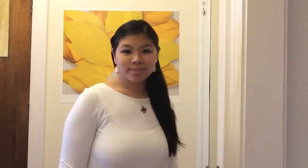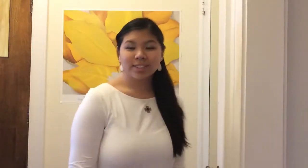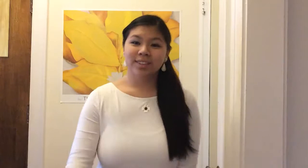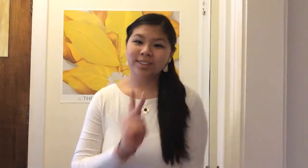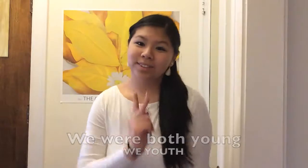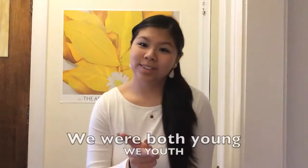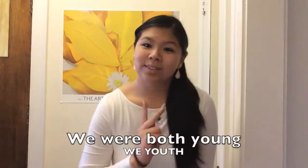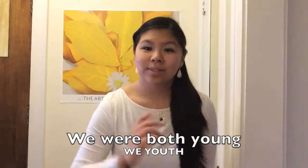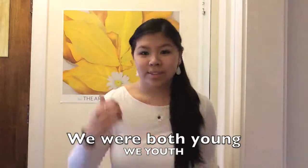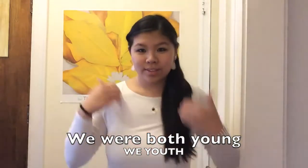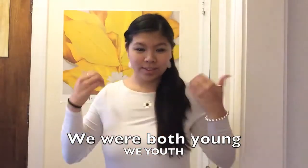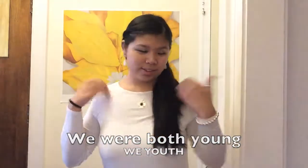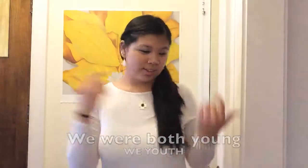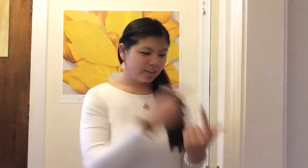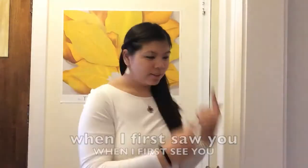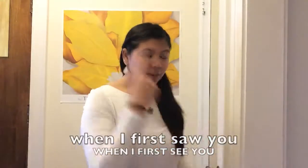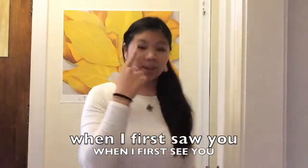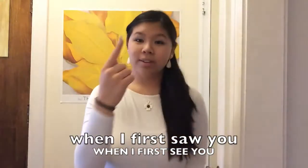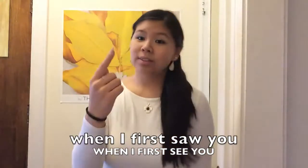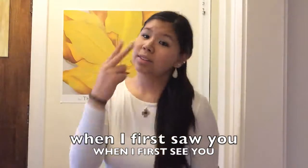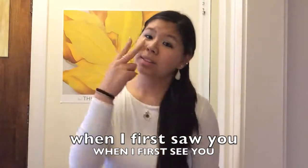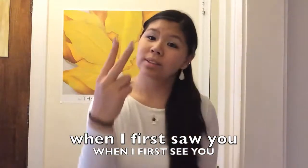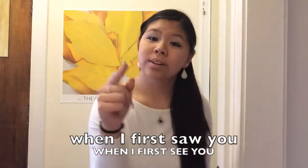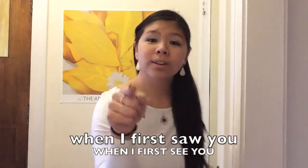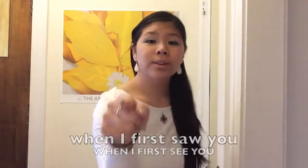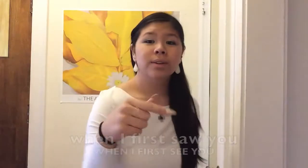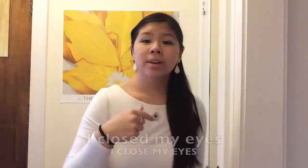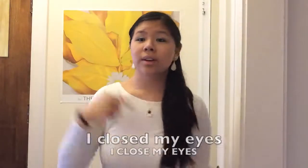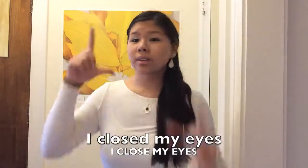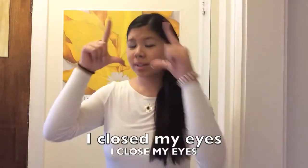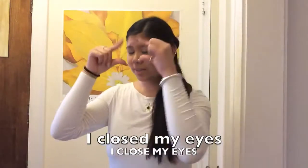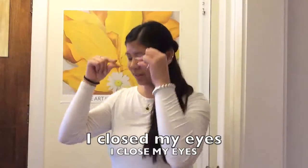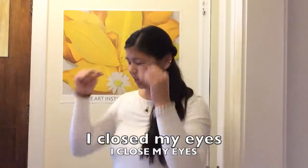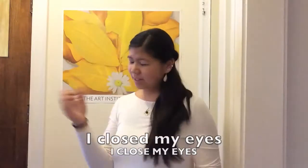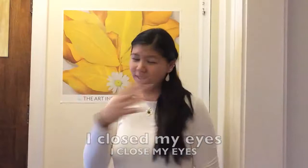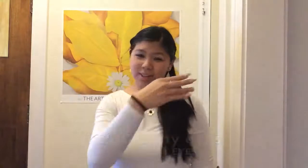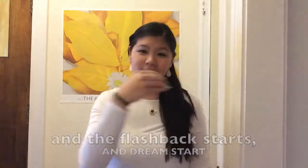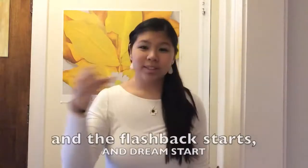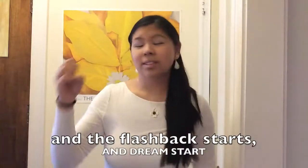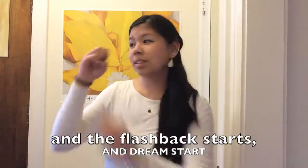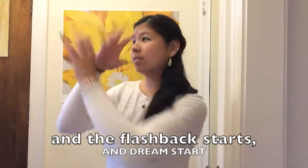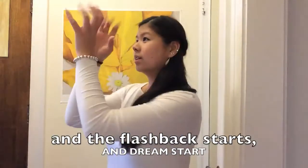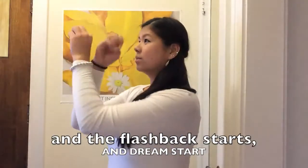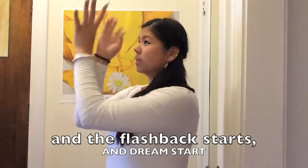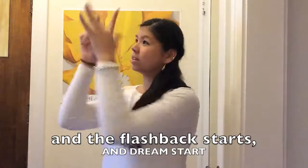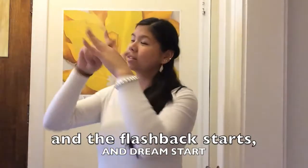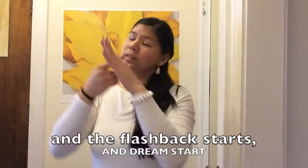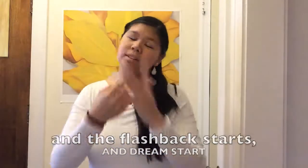We were both young when I first saw you I close my eyes and the flashback starts